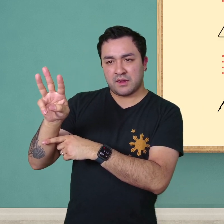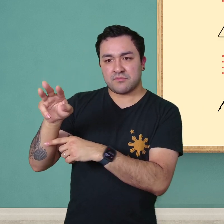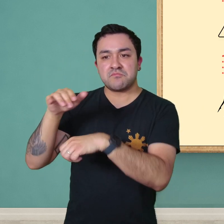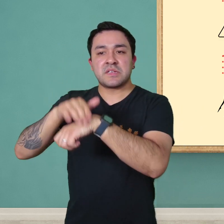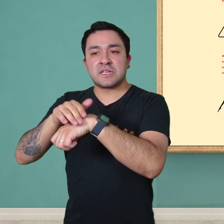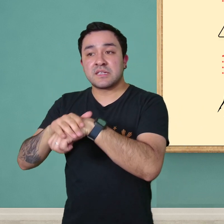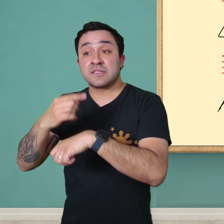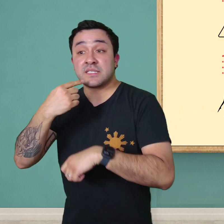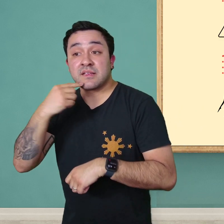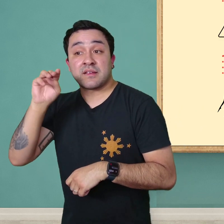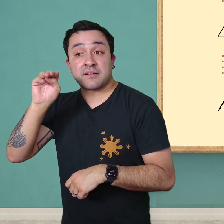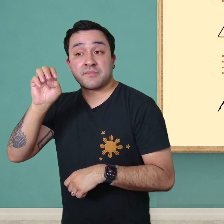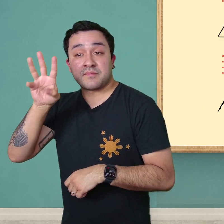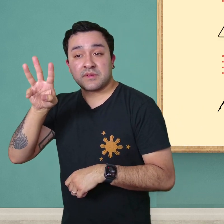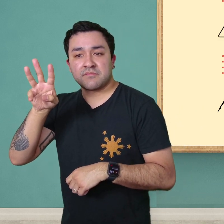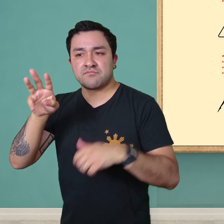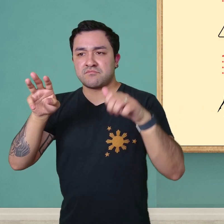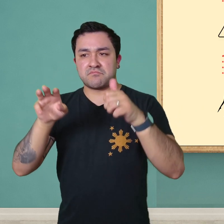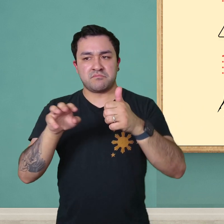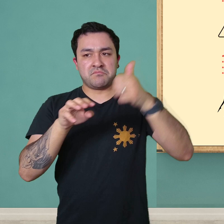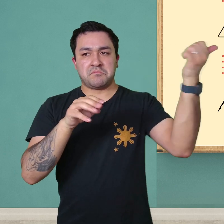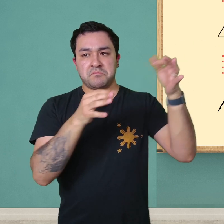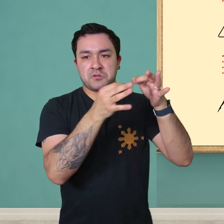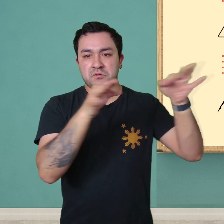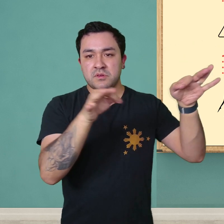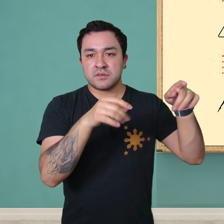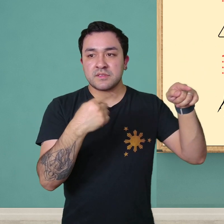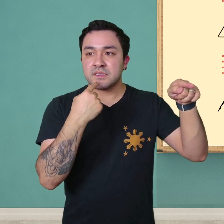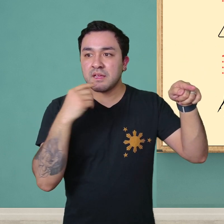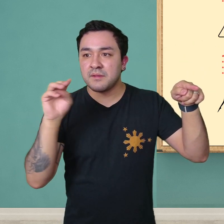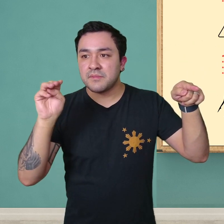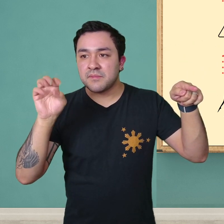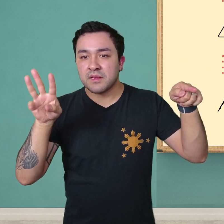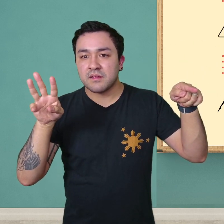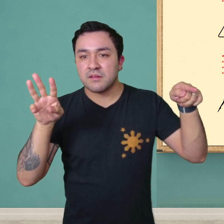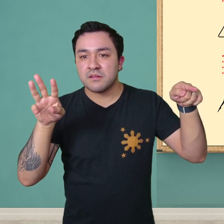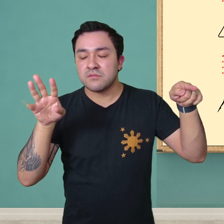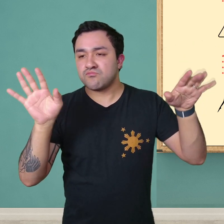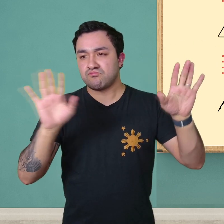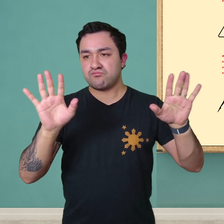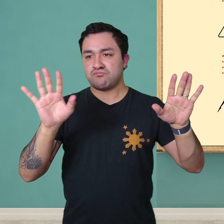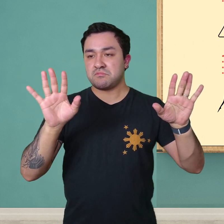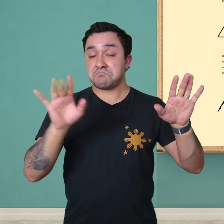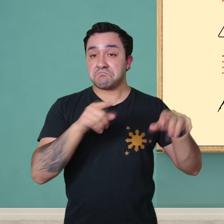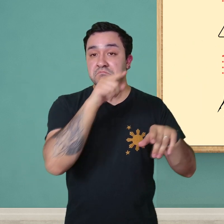same writing system. Therefore, not all languages use the letter C. Funny enough, many